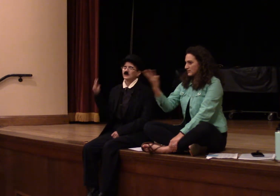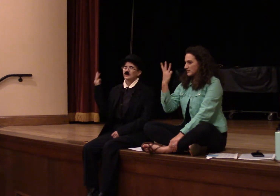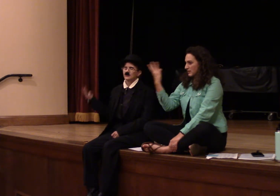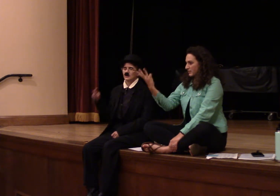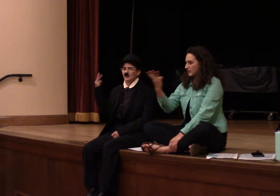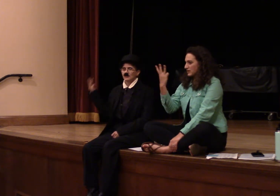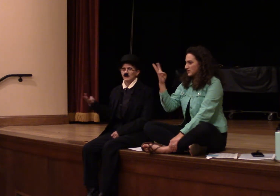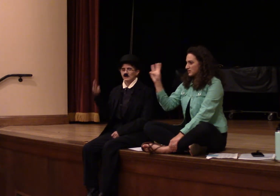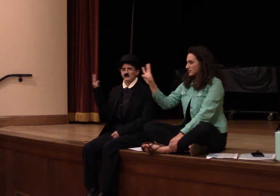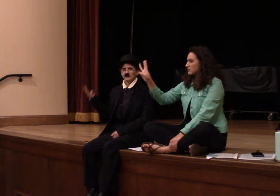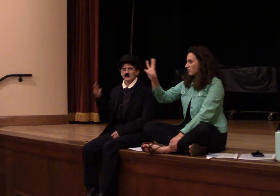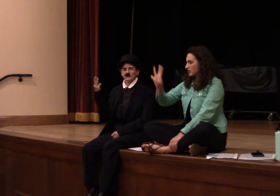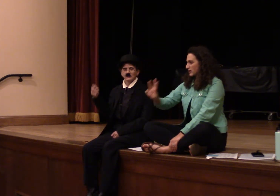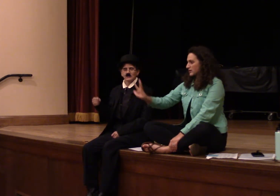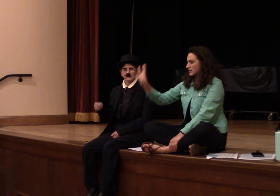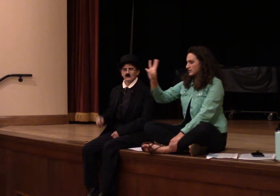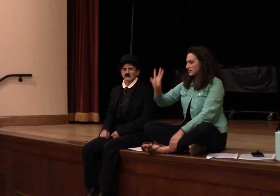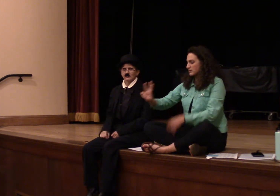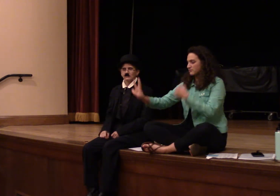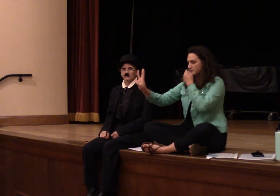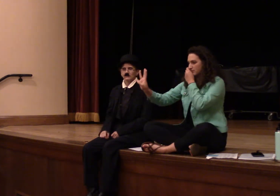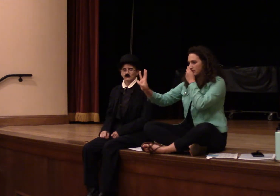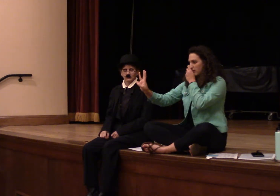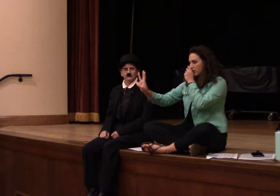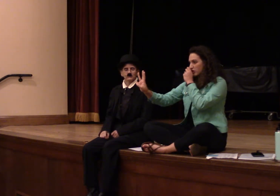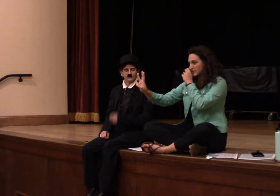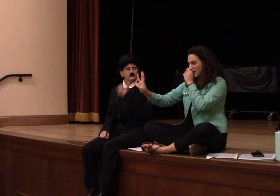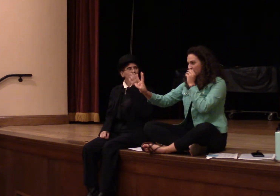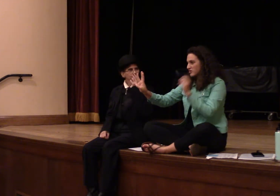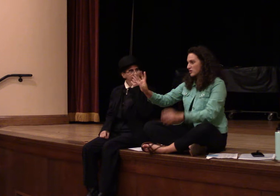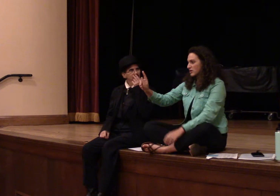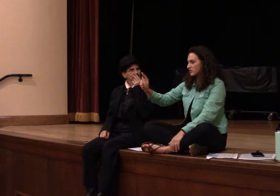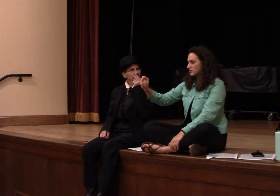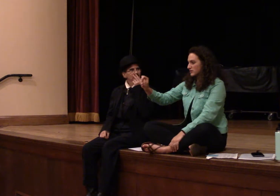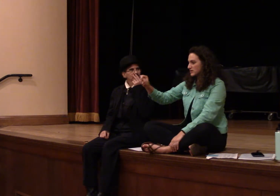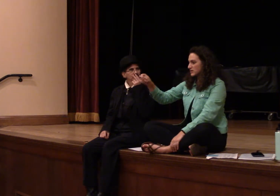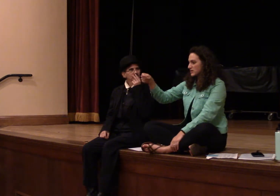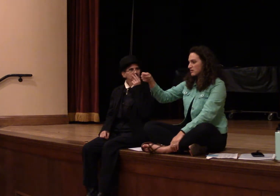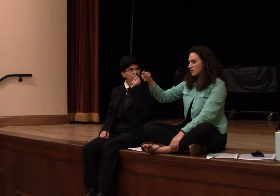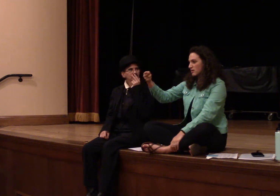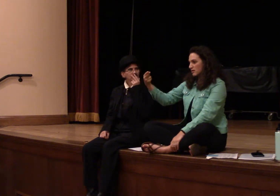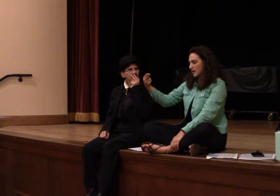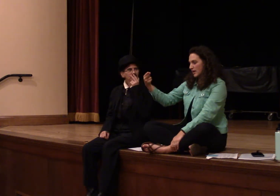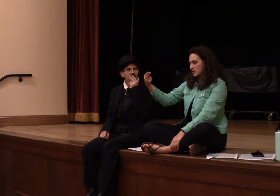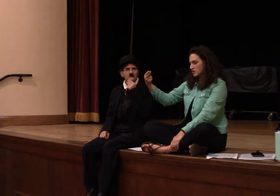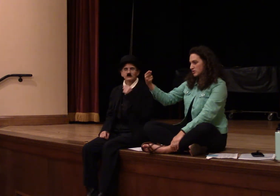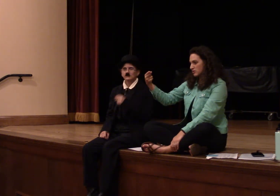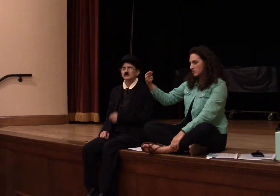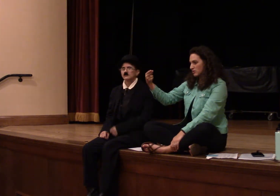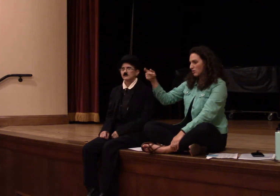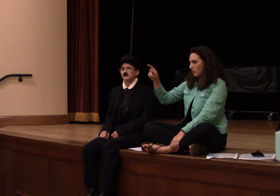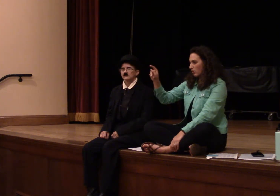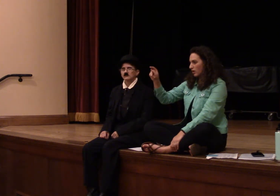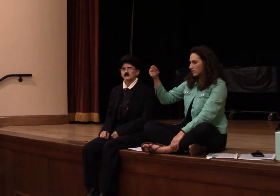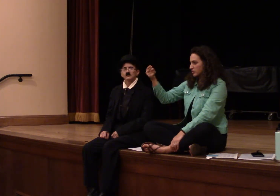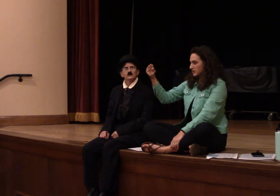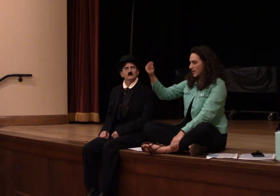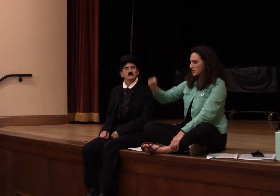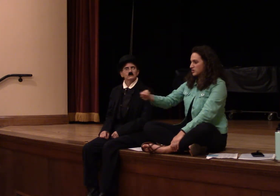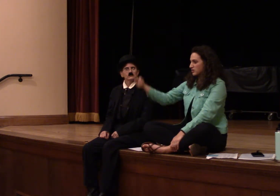Same like this, or like this. Thursday, you can either do a T, H, or just an H